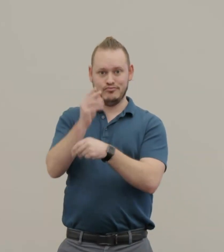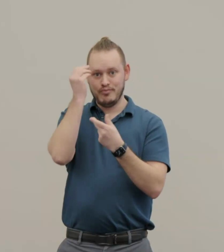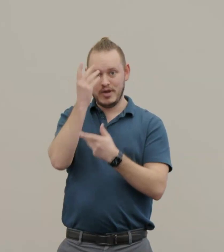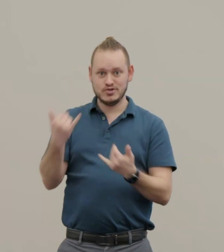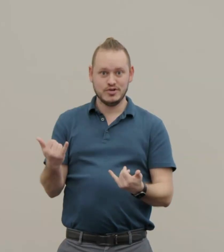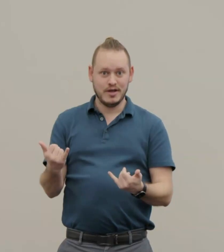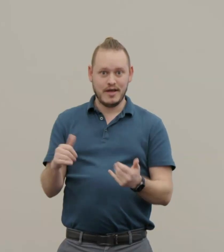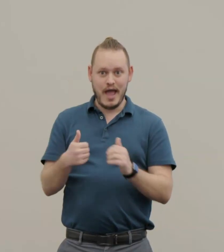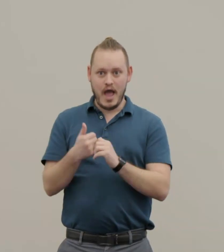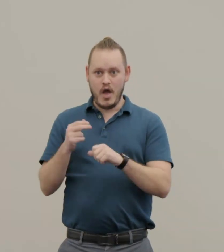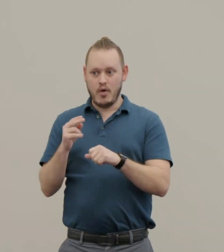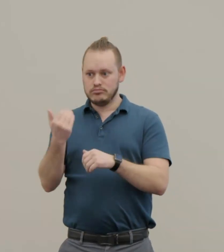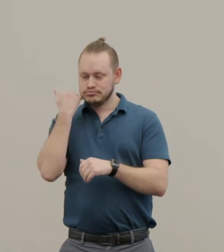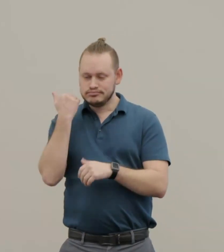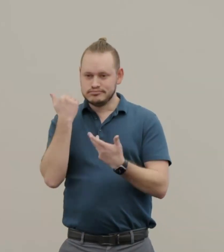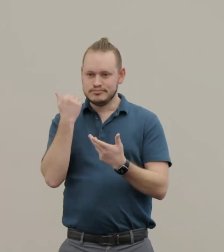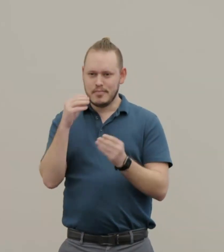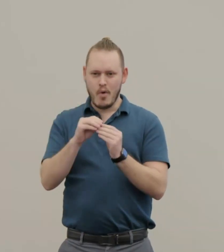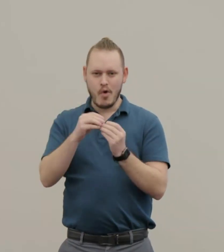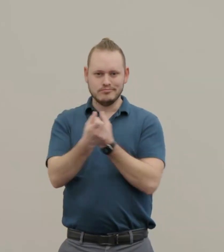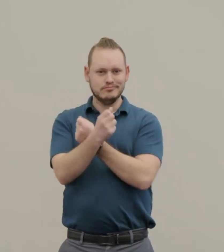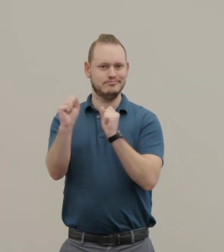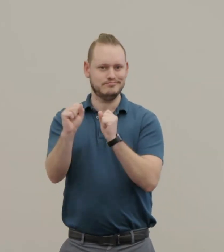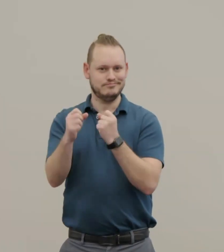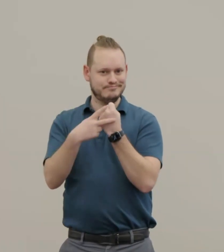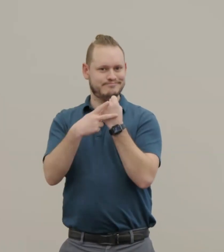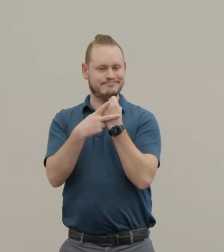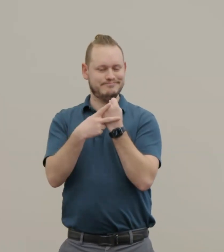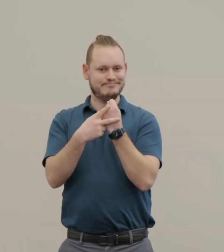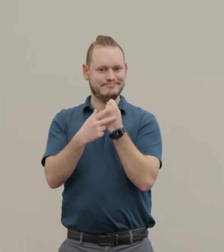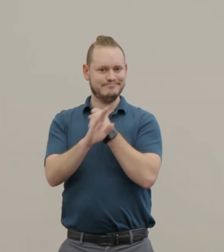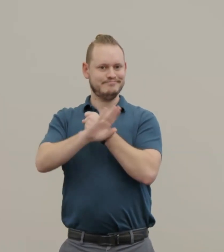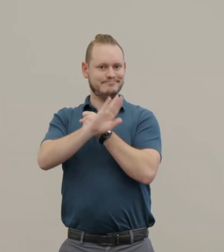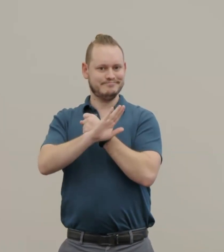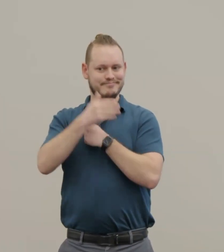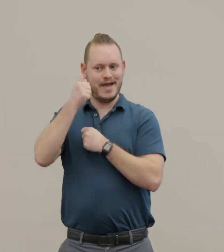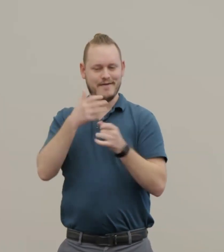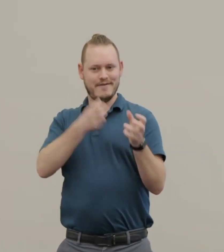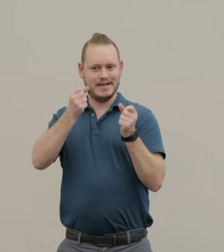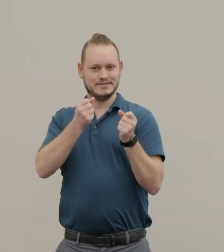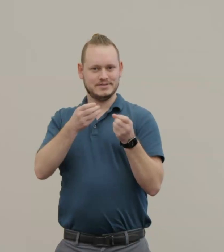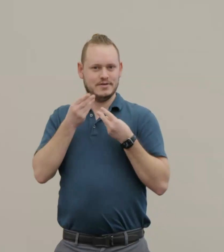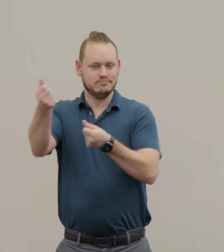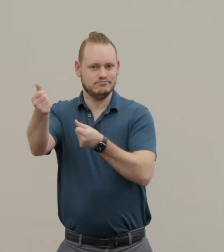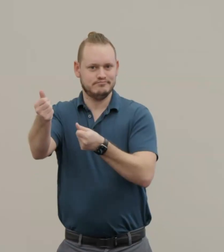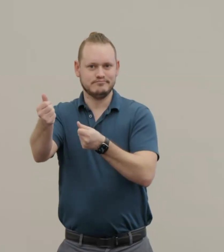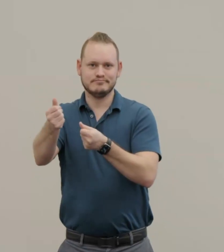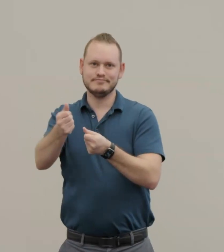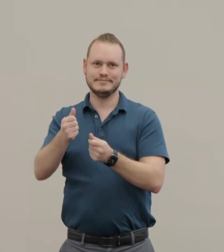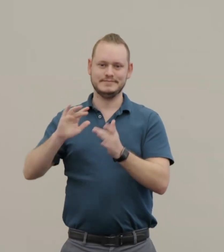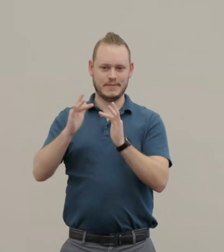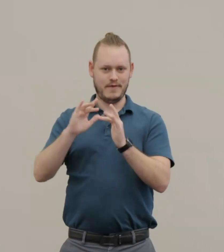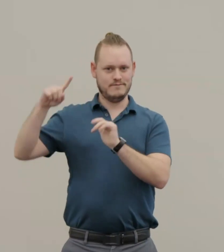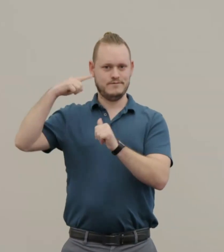today, because it's more secure, better, faster, more efficient, right? So building a digital first public experience